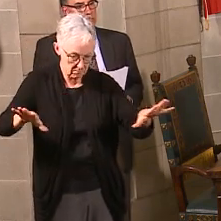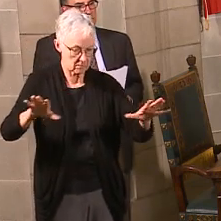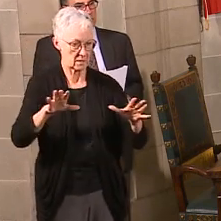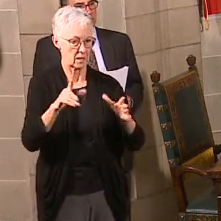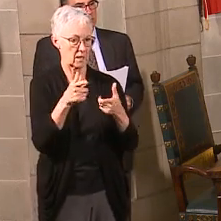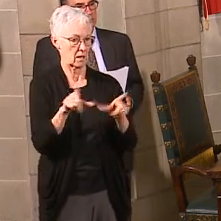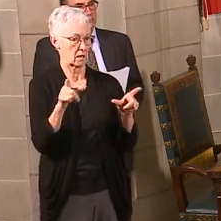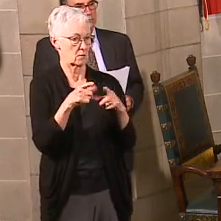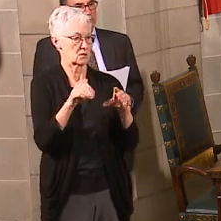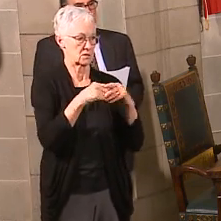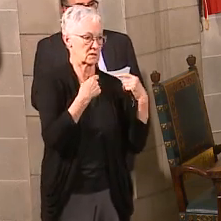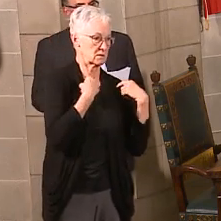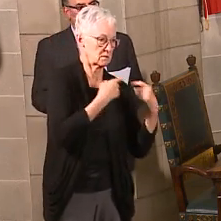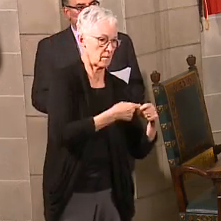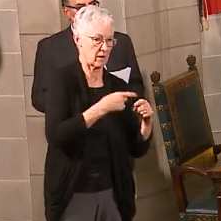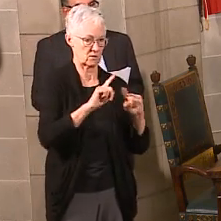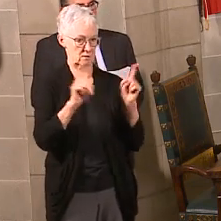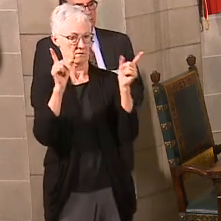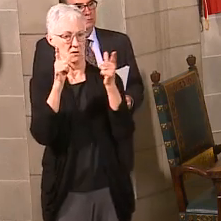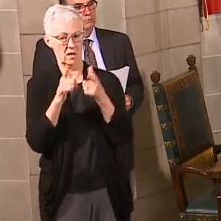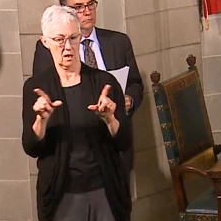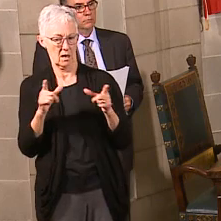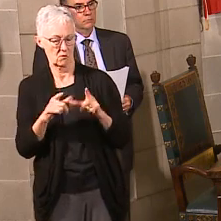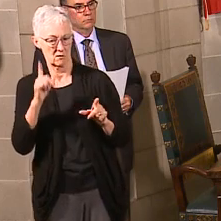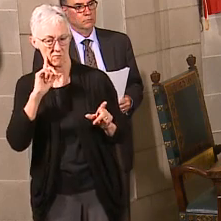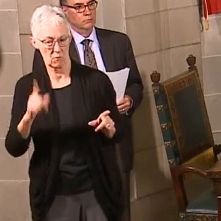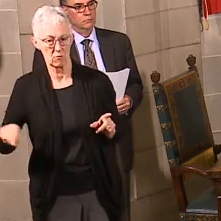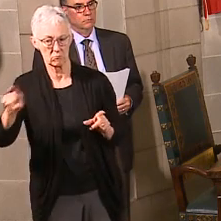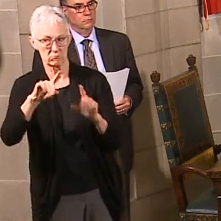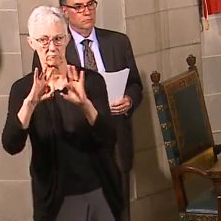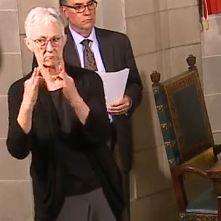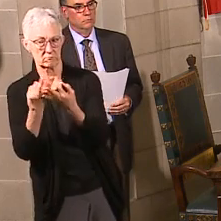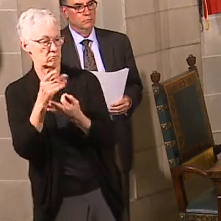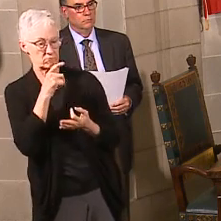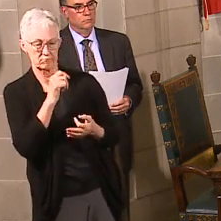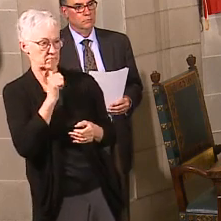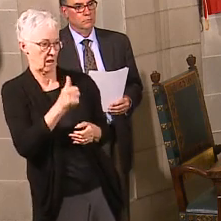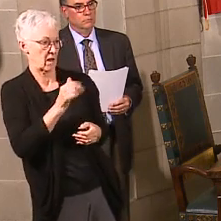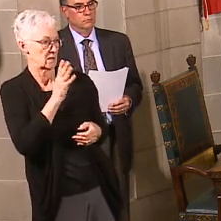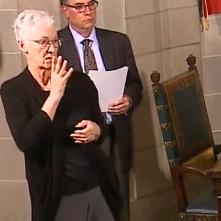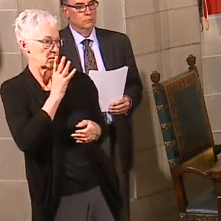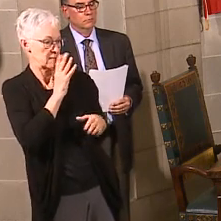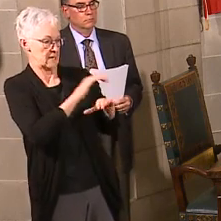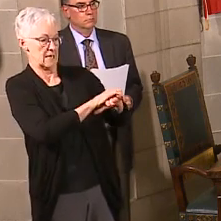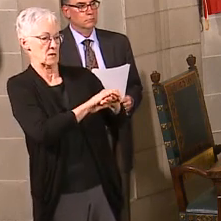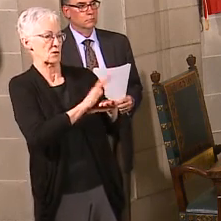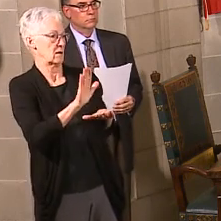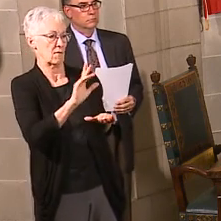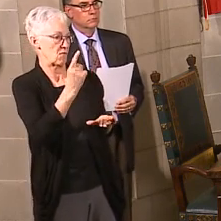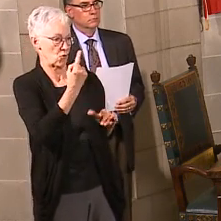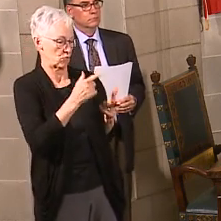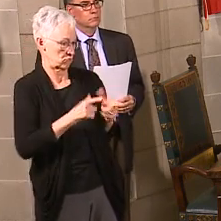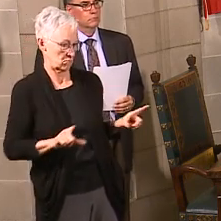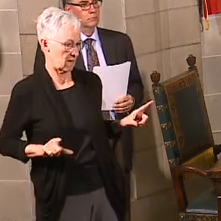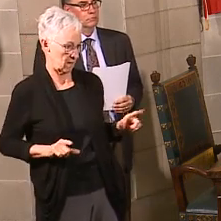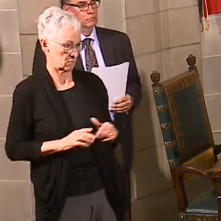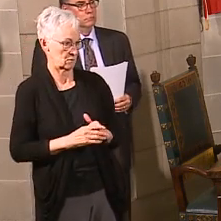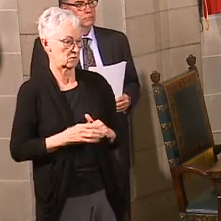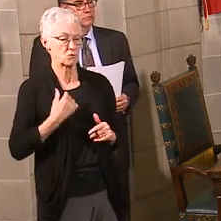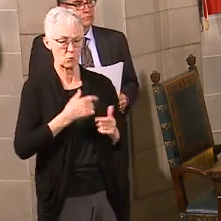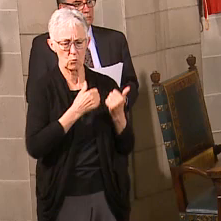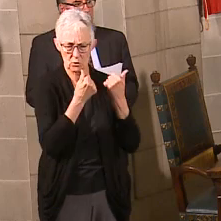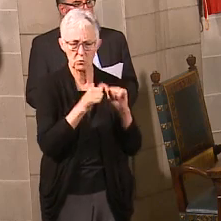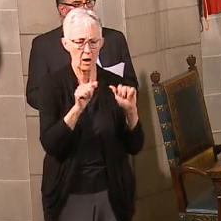our press releases into Spanish, doing some of our social media in Spanish. So we are looking at a variety of ways to be able to do a better job